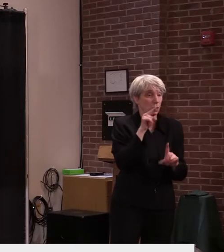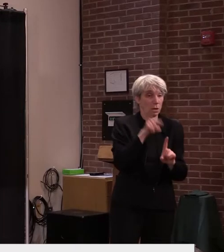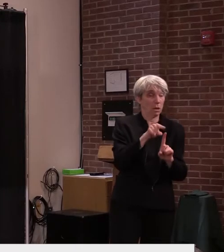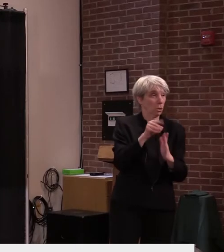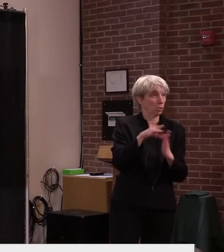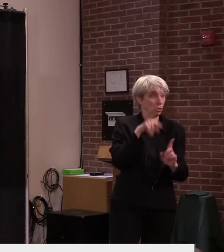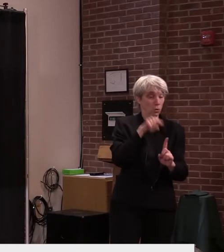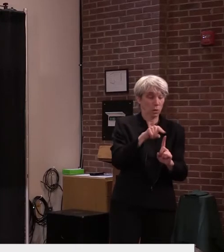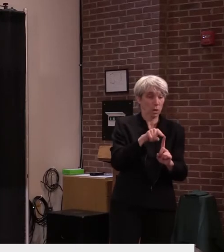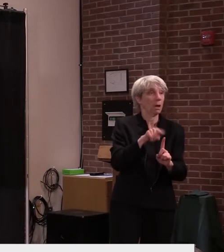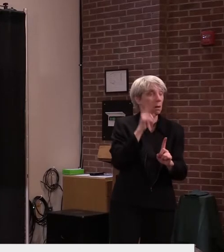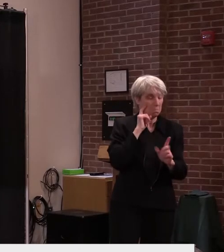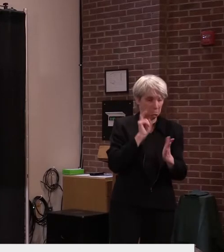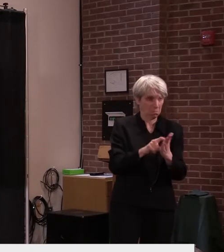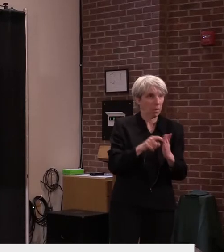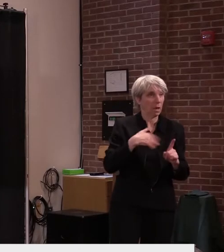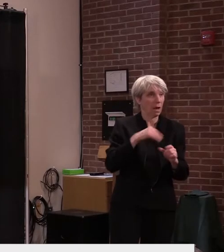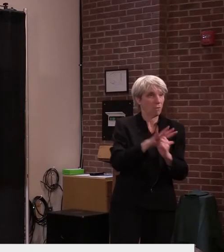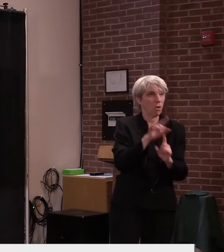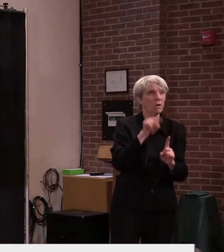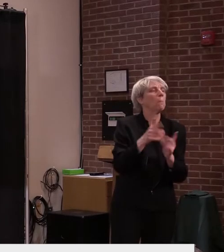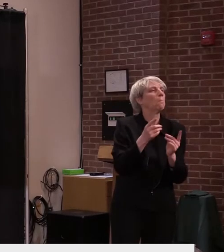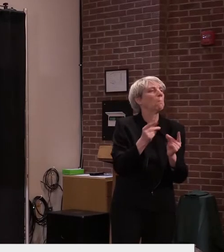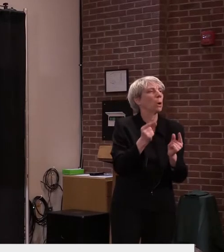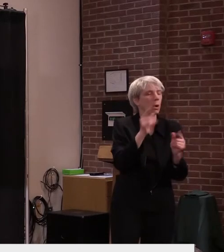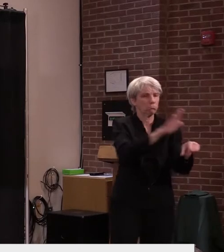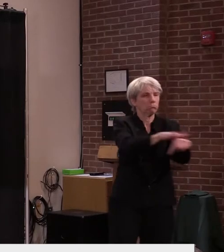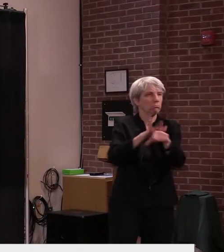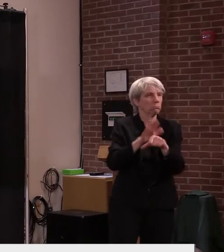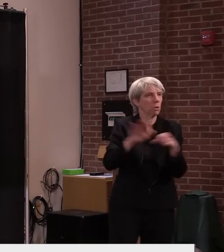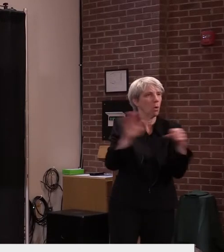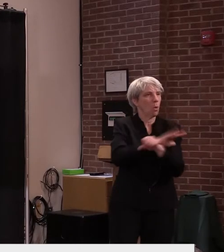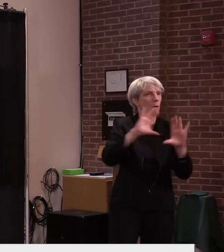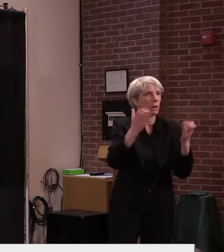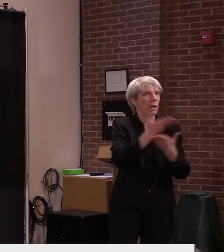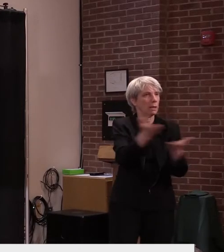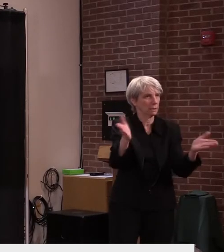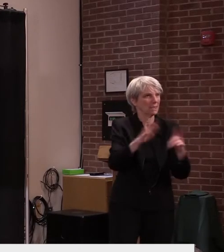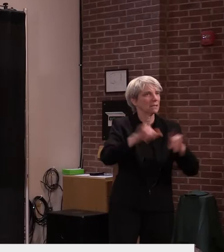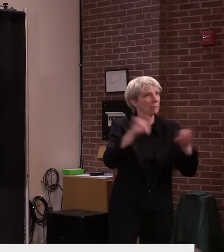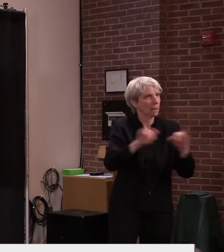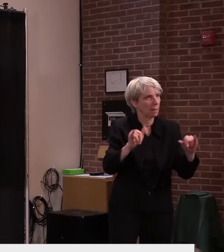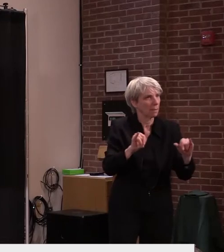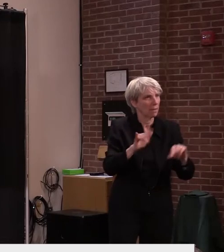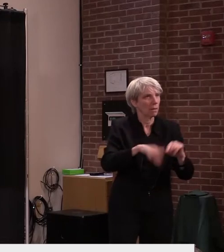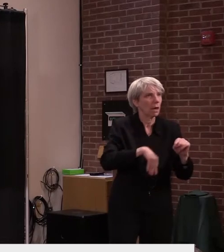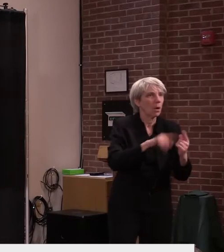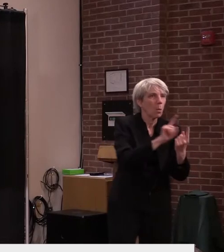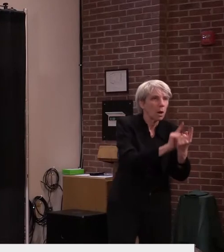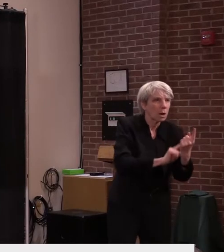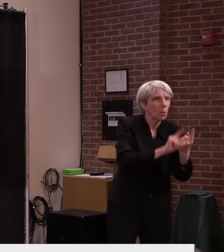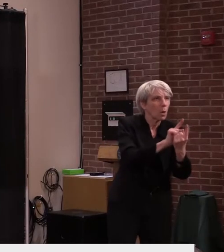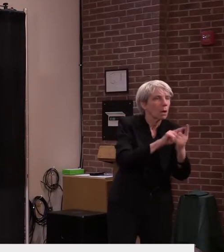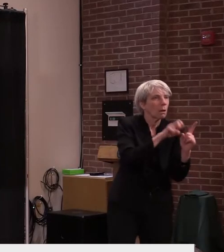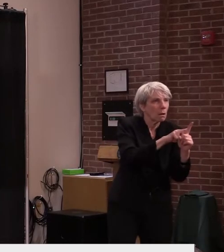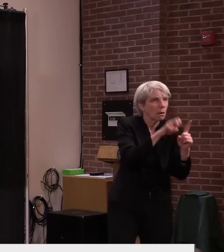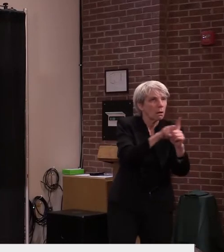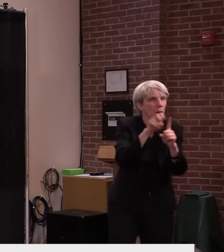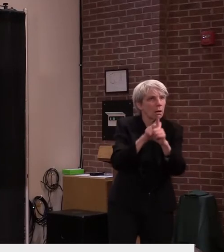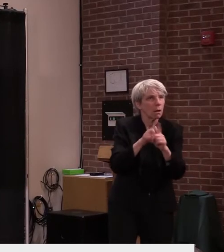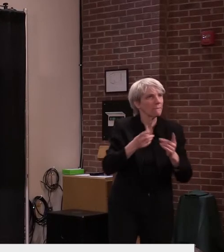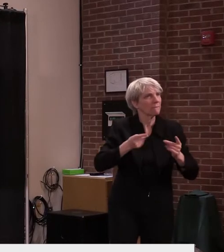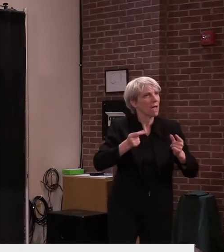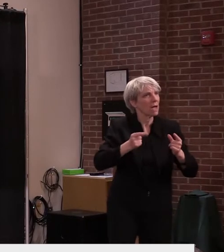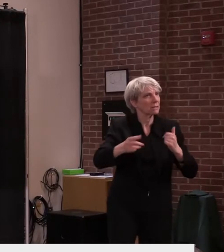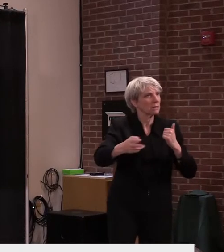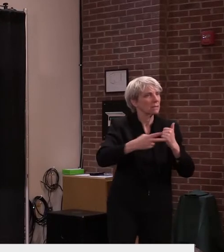contacts. This is a more conservative approach that is faster and more comprehensive. Second, we